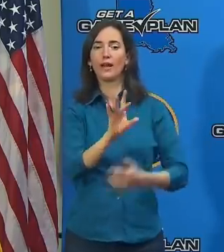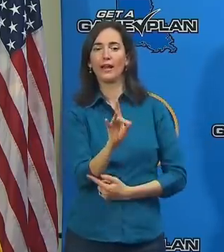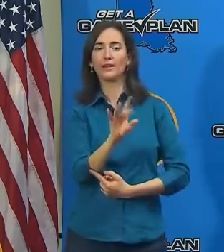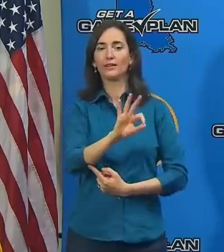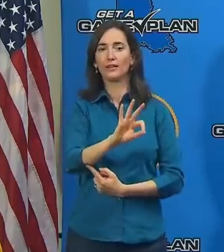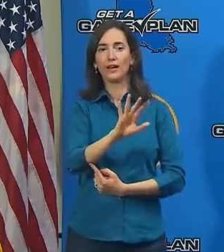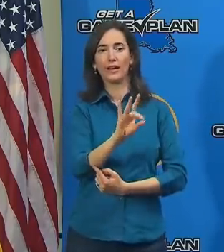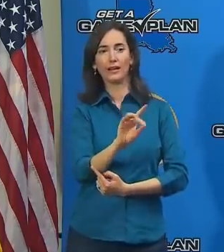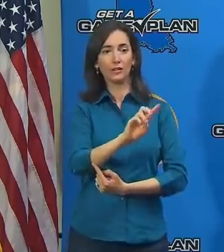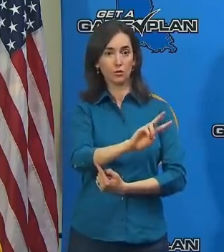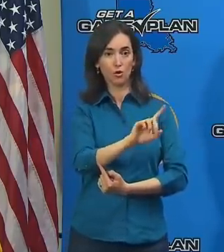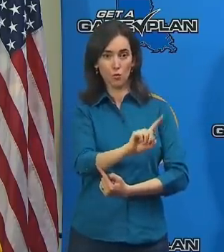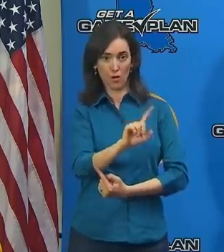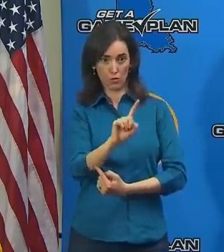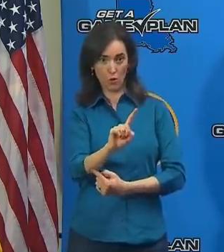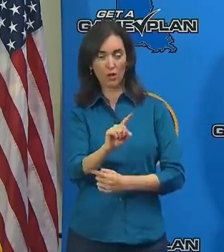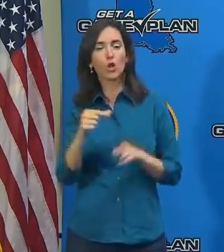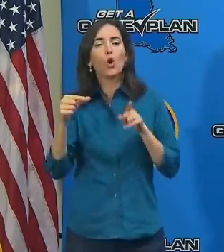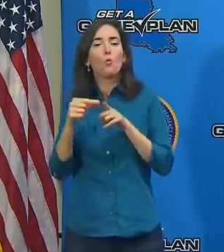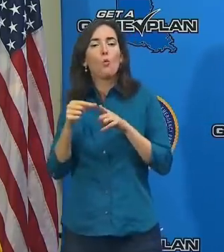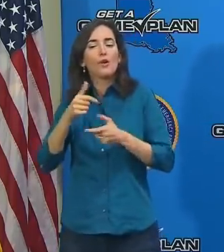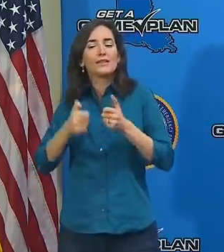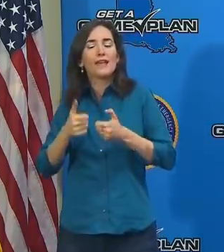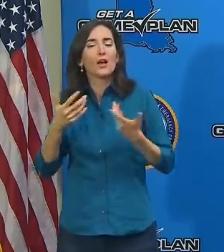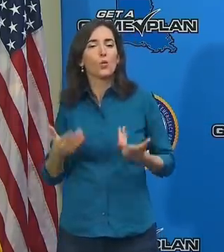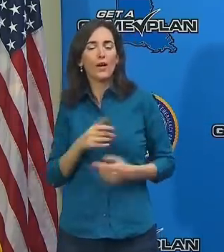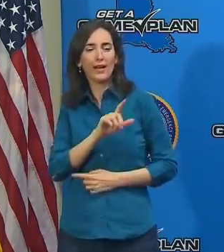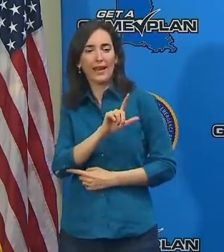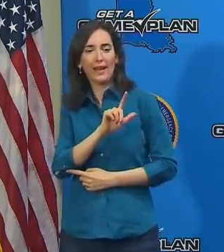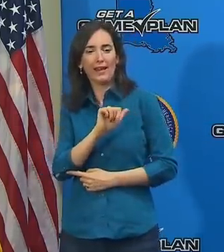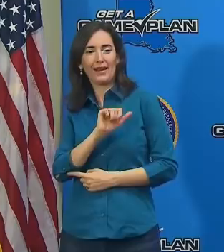898-211, or you can call 211.